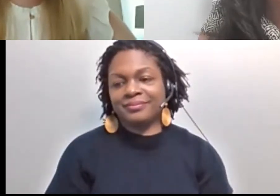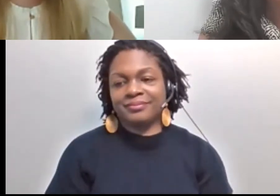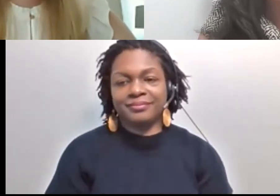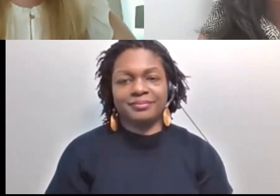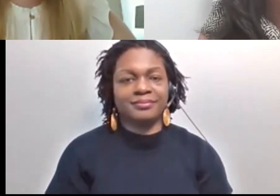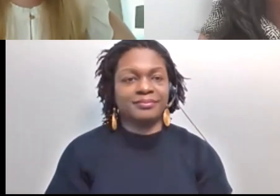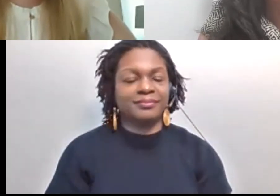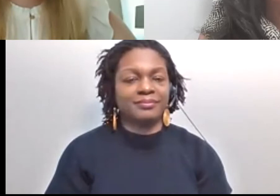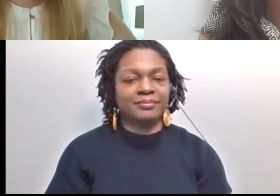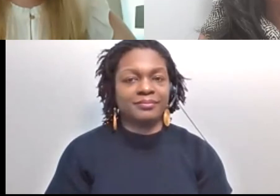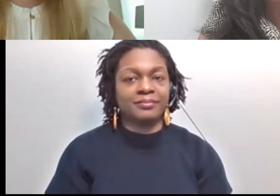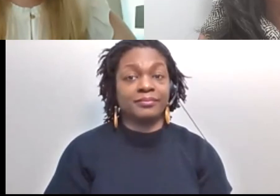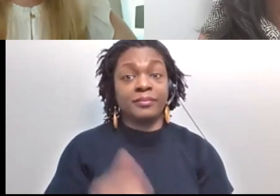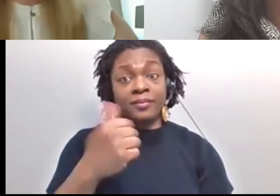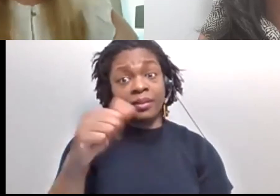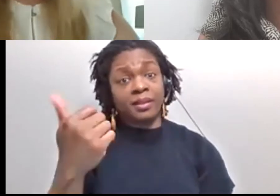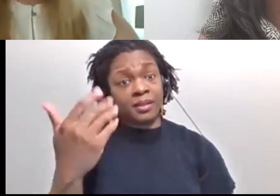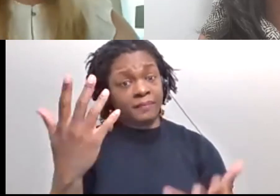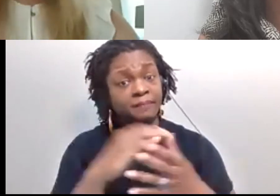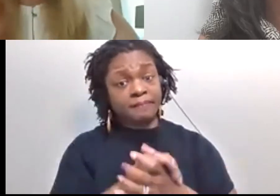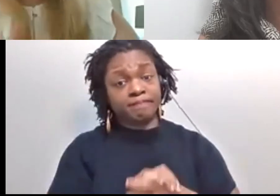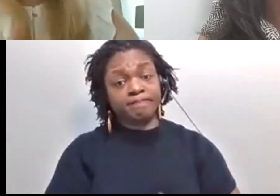Okay, do we have anything else that people want to bring up?